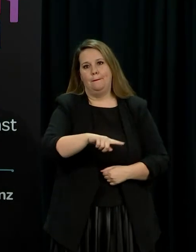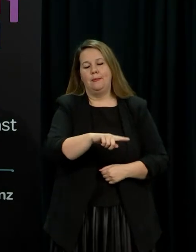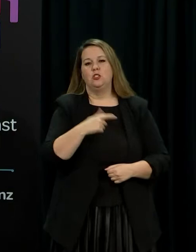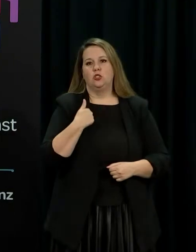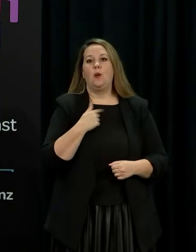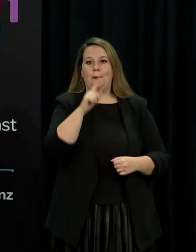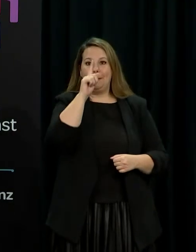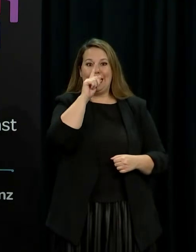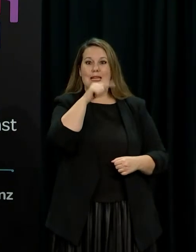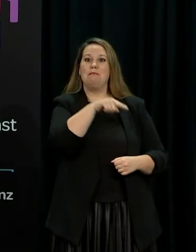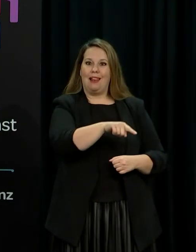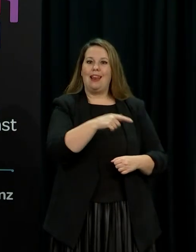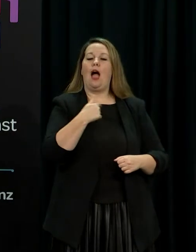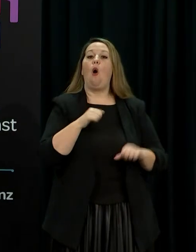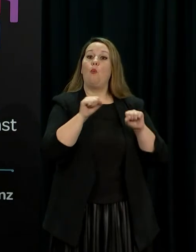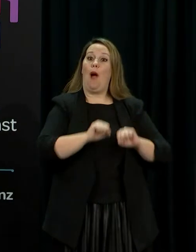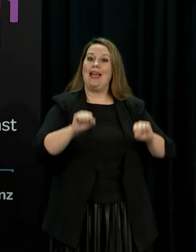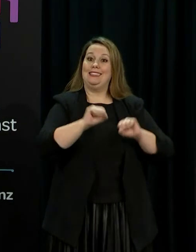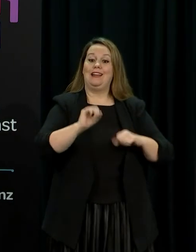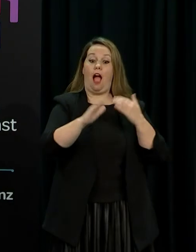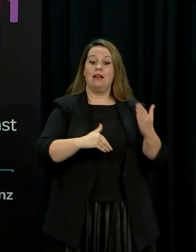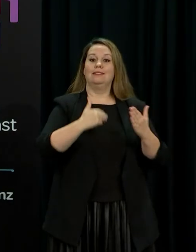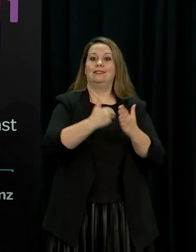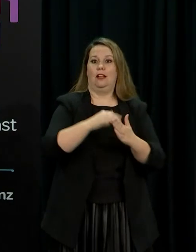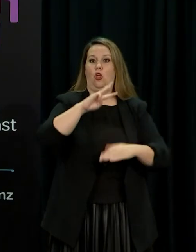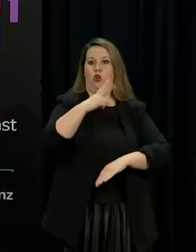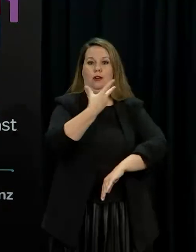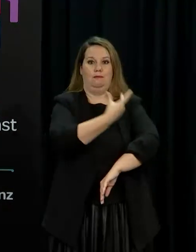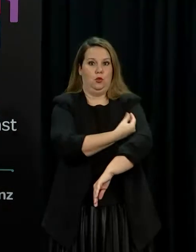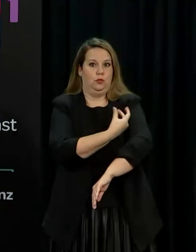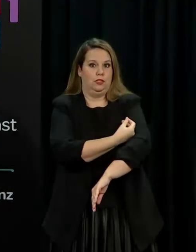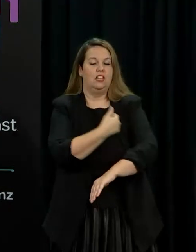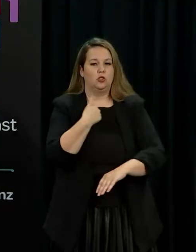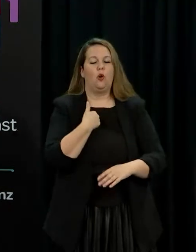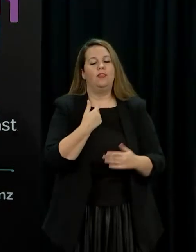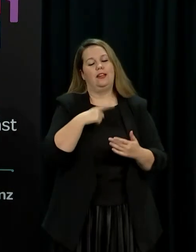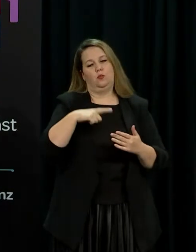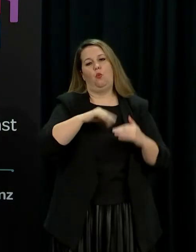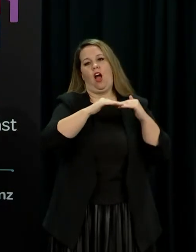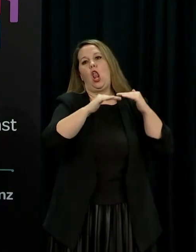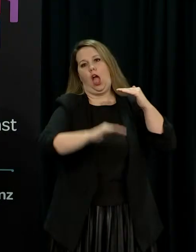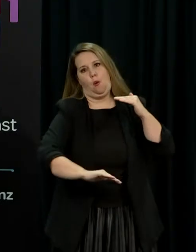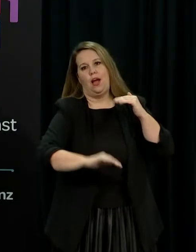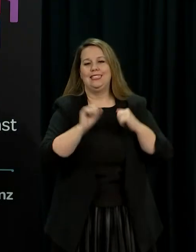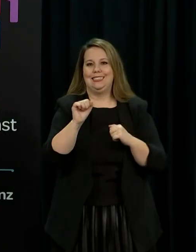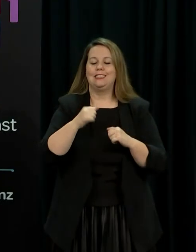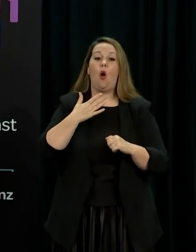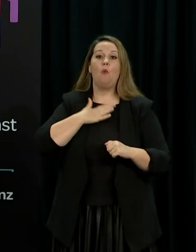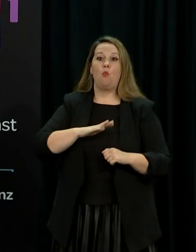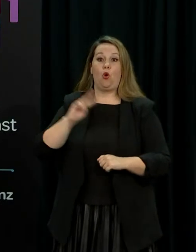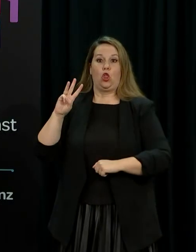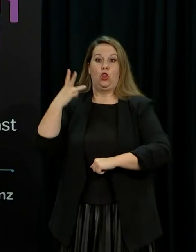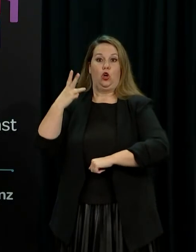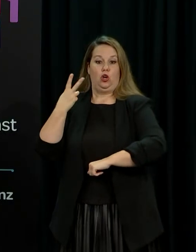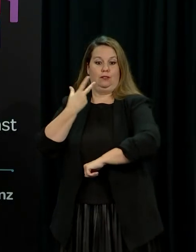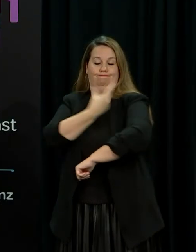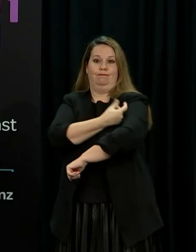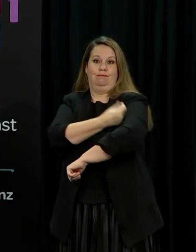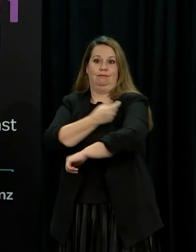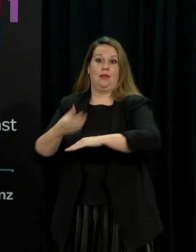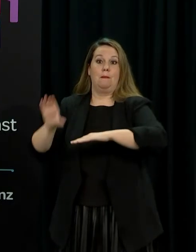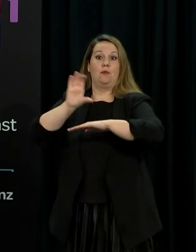are now waiting out their time before they can get their boosters. So yes, of course I'd like to see the booster rates go higher. We're